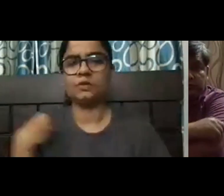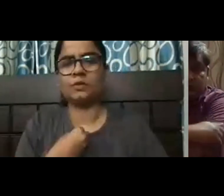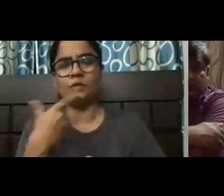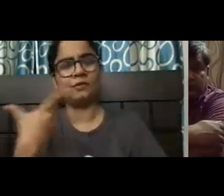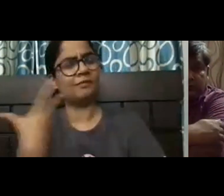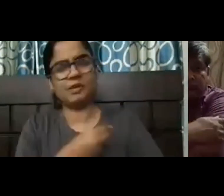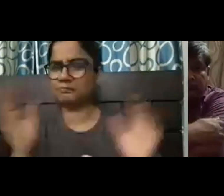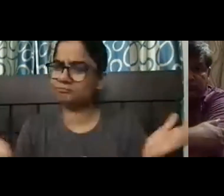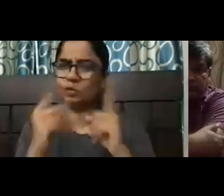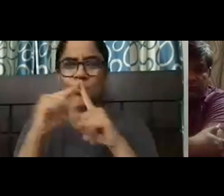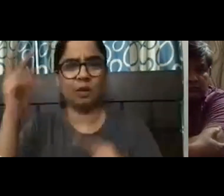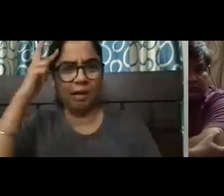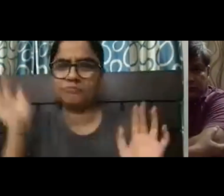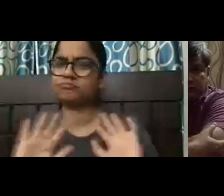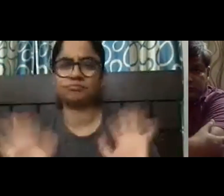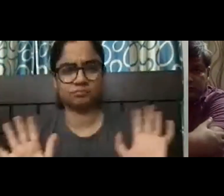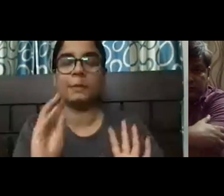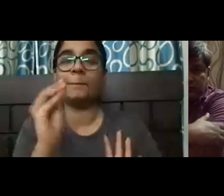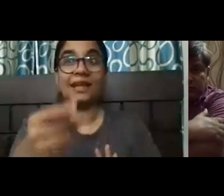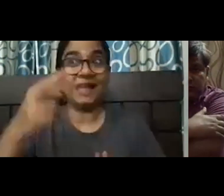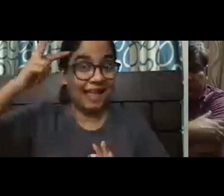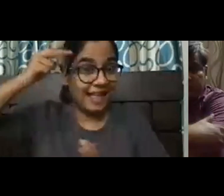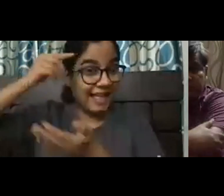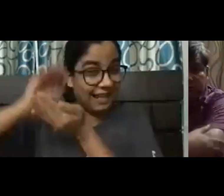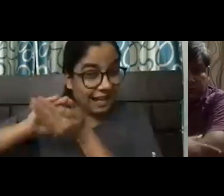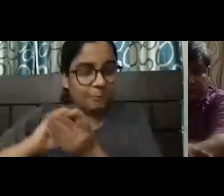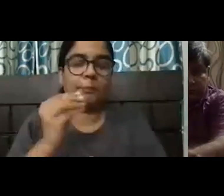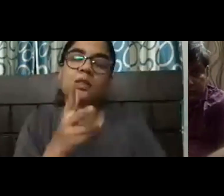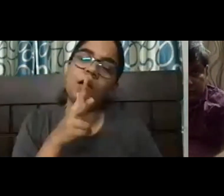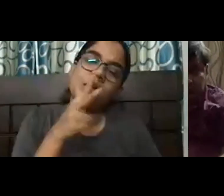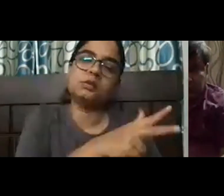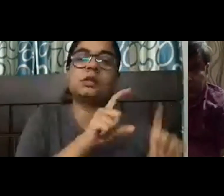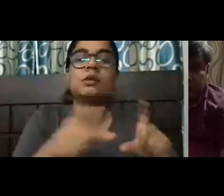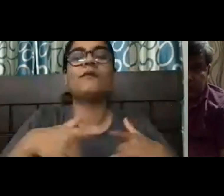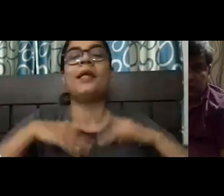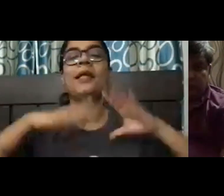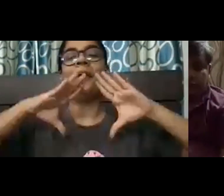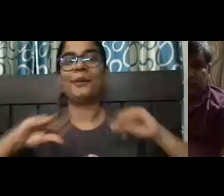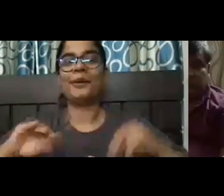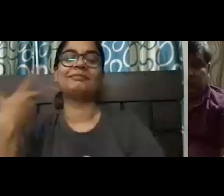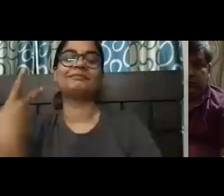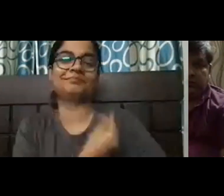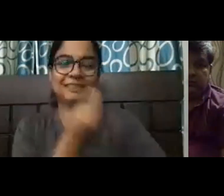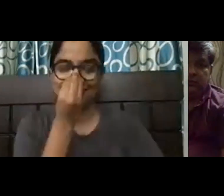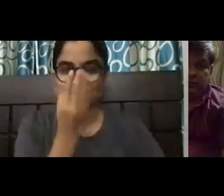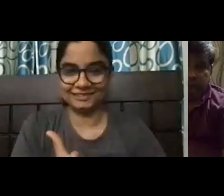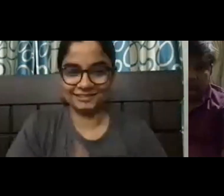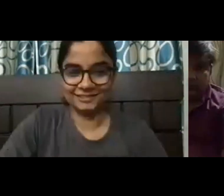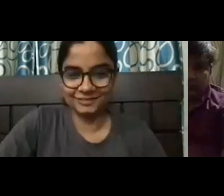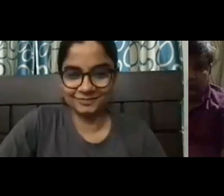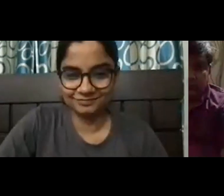you have any disease like this, no need to worry. You can still go for the vaccination. But if you feel